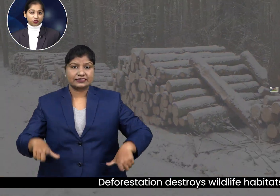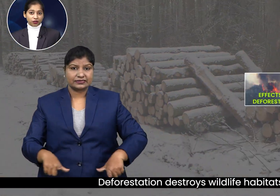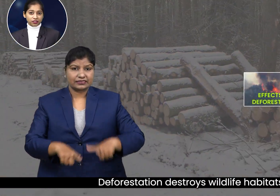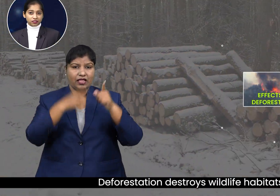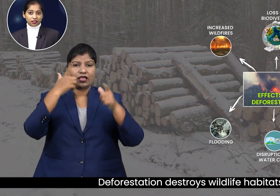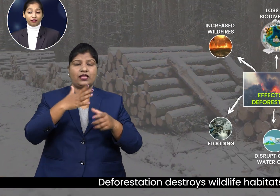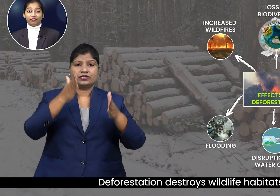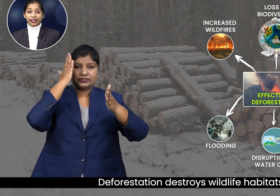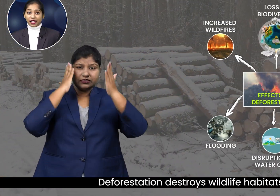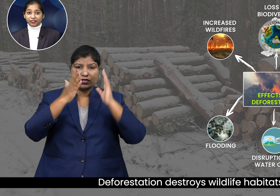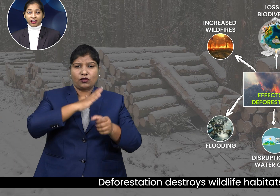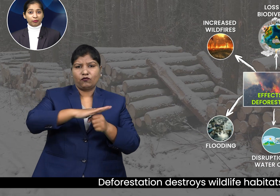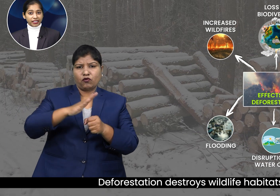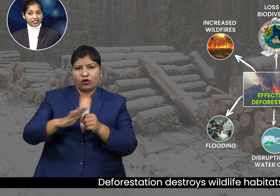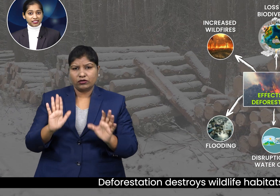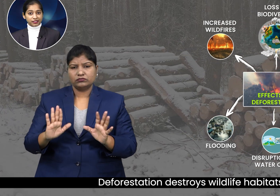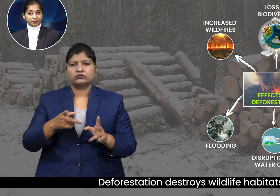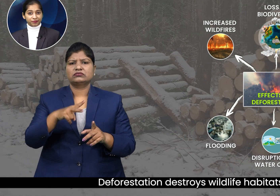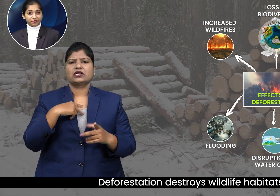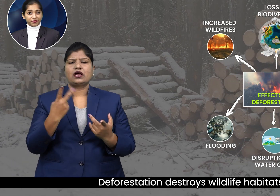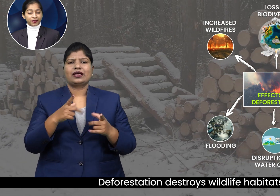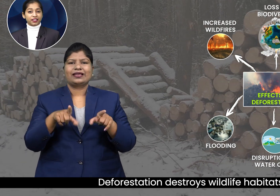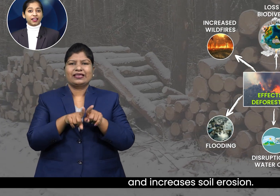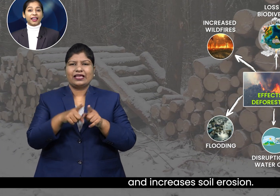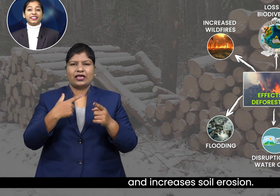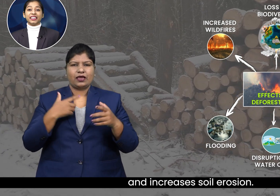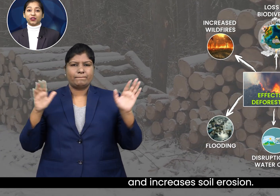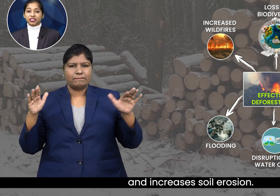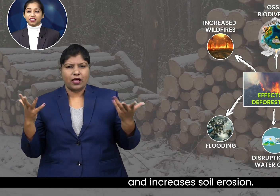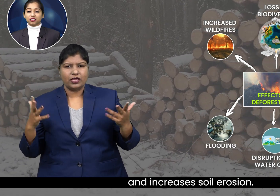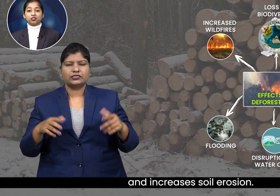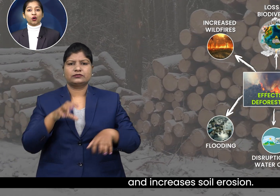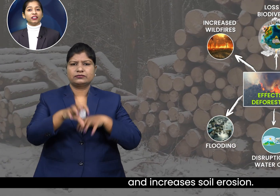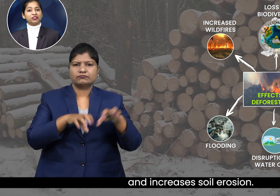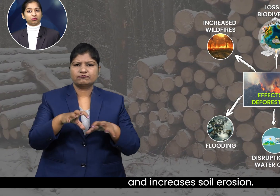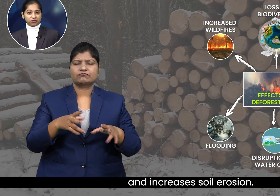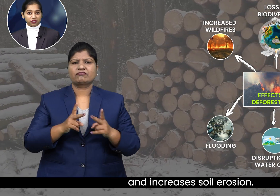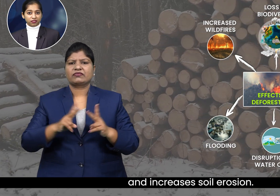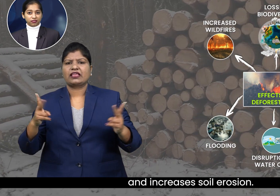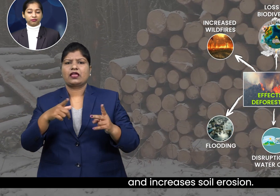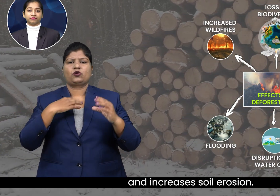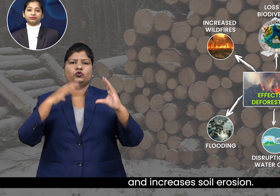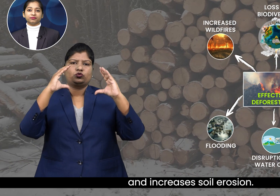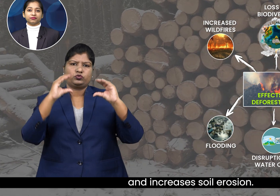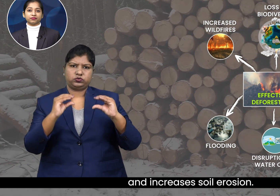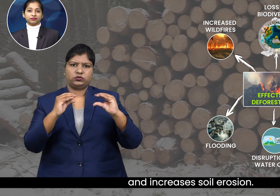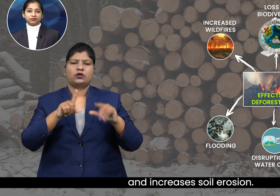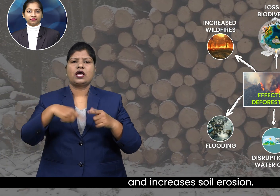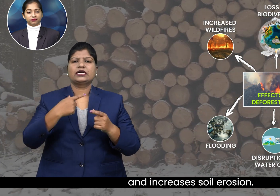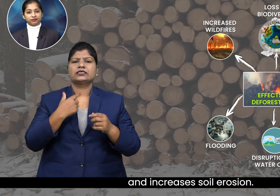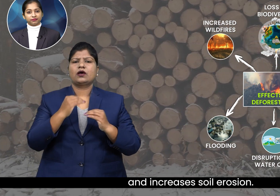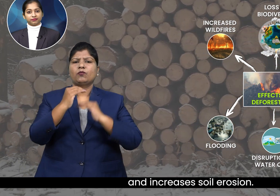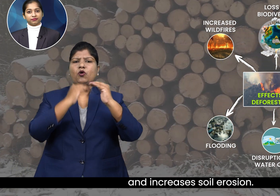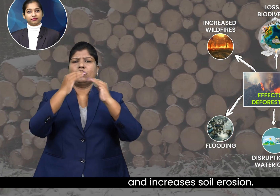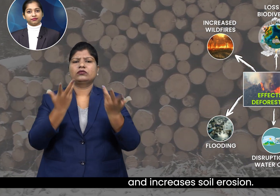Deforestation destroys wildlife habitats and increases soil erosion.